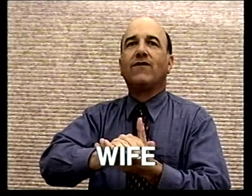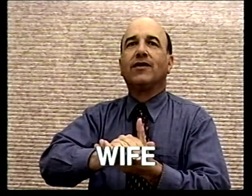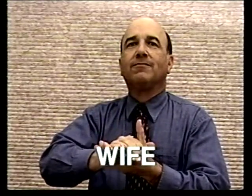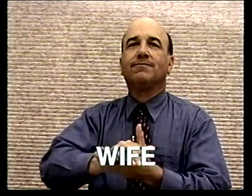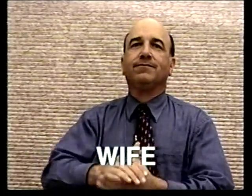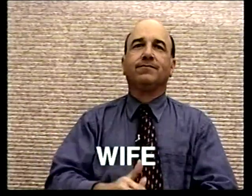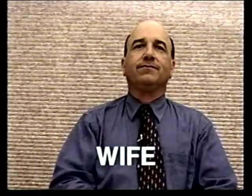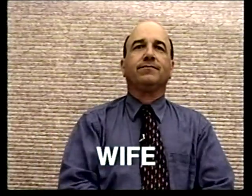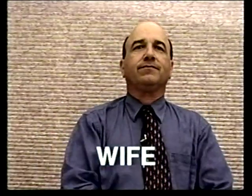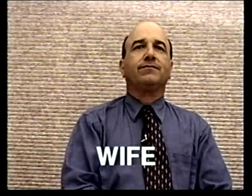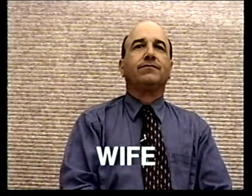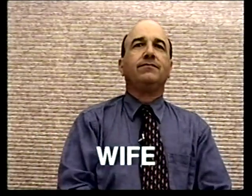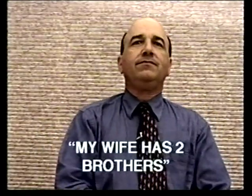wife.